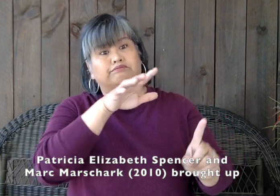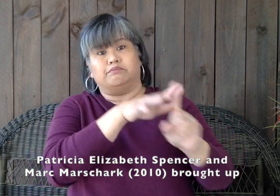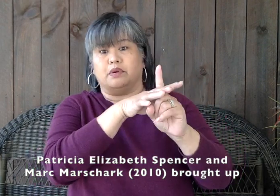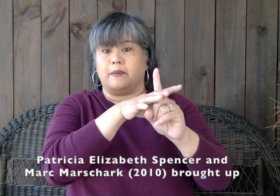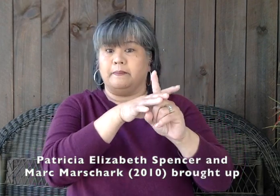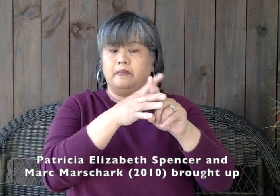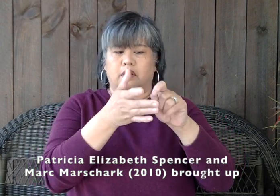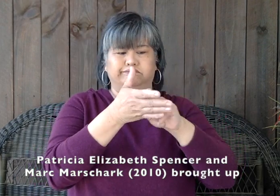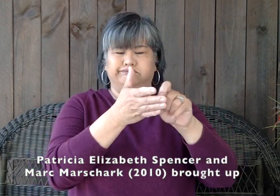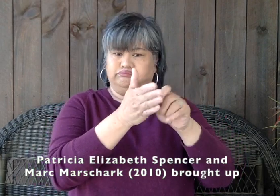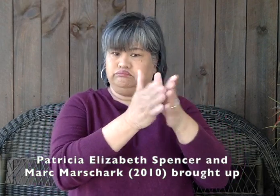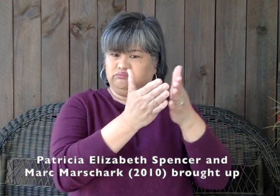brought up